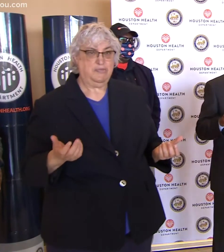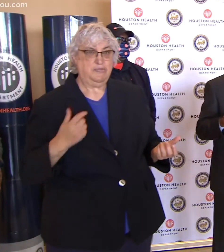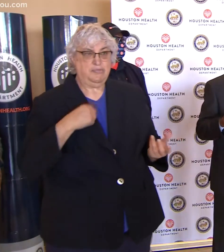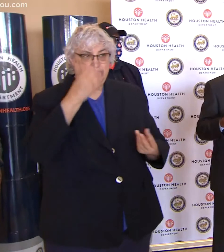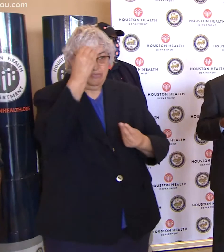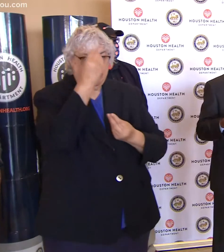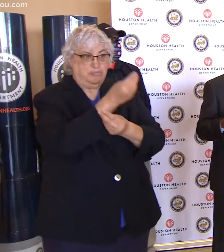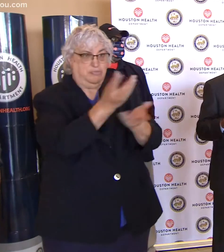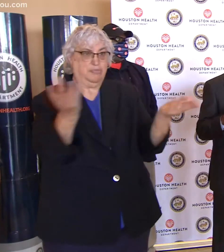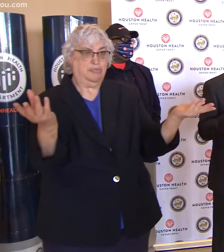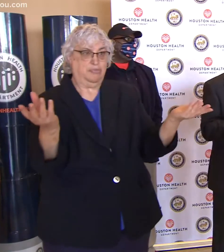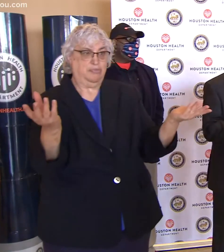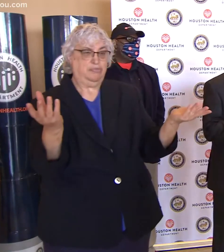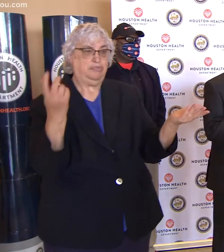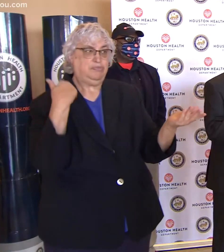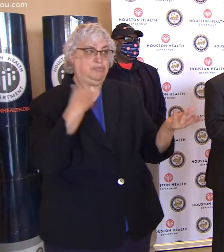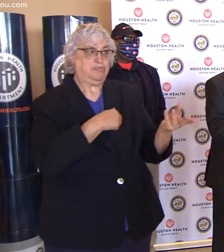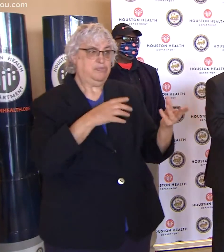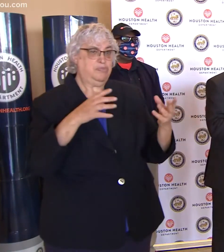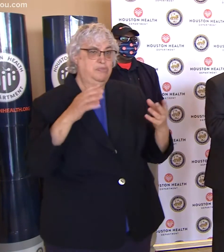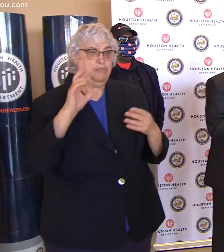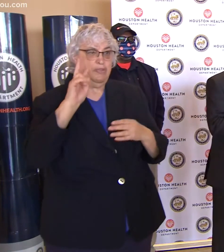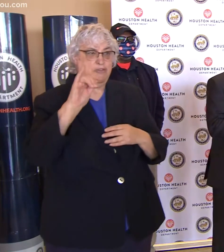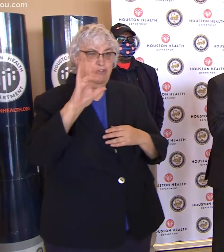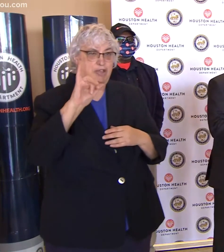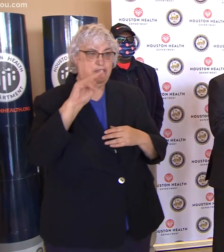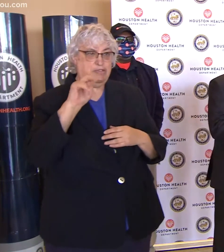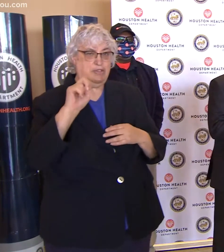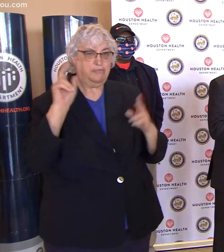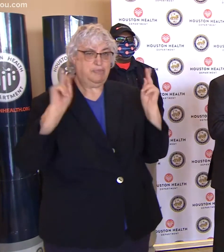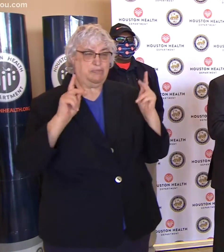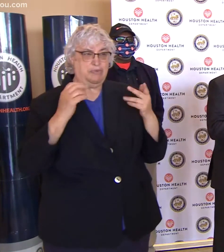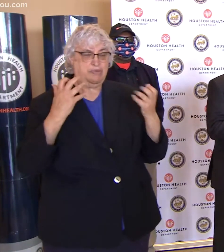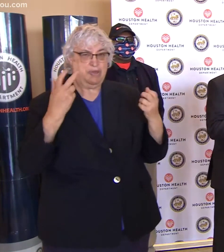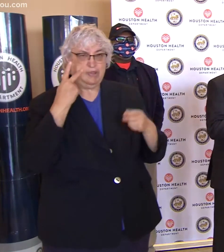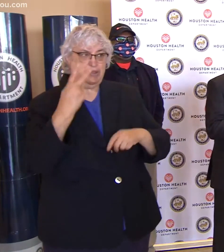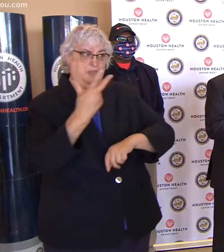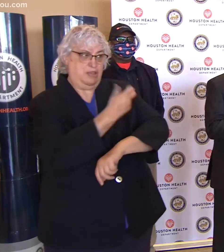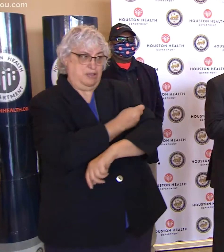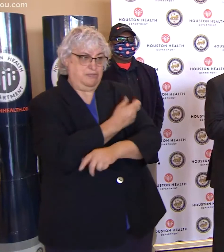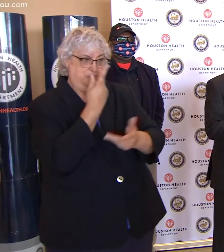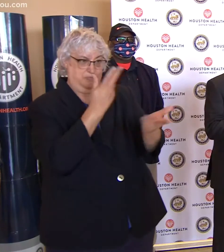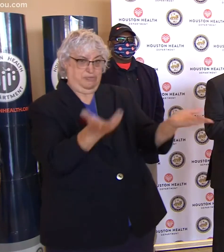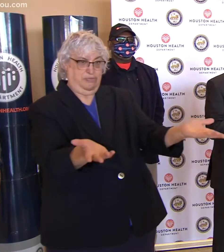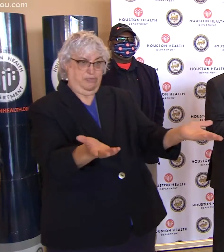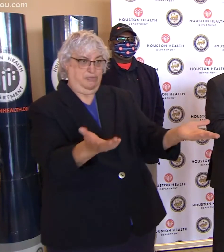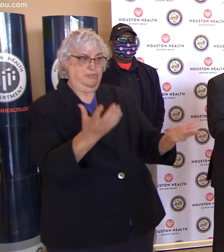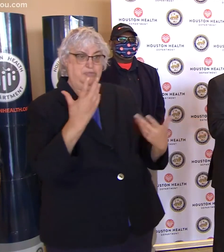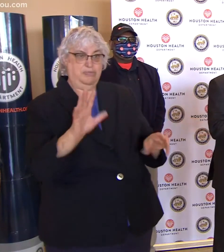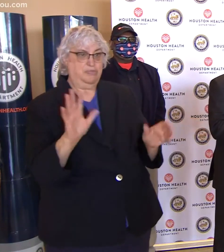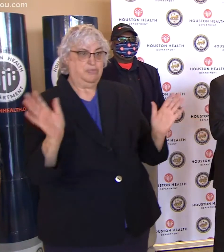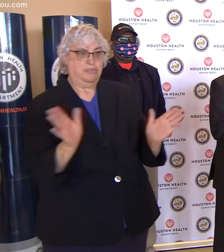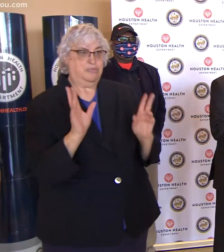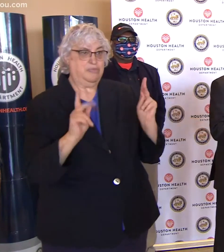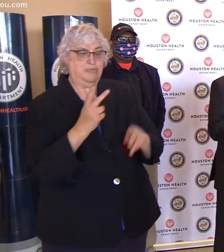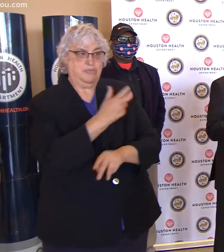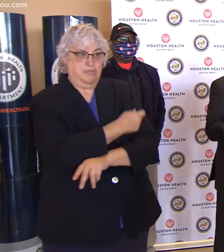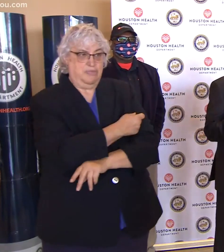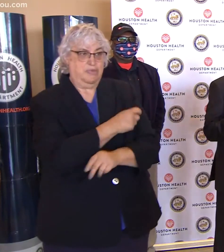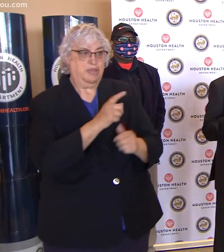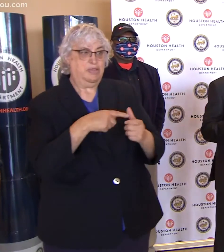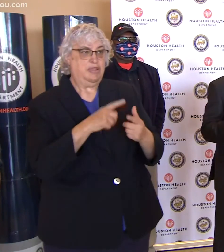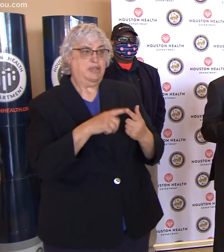you, quite frankly, we are taking the vaccine in public to encourage people to take it. Well, you don't want to encourage people to take it, and